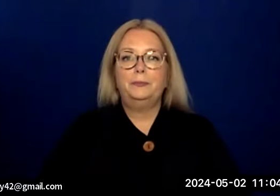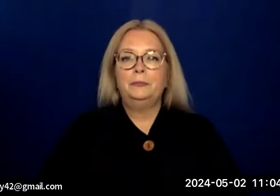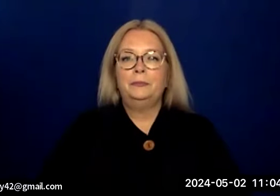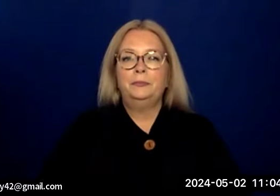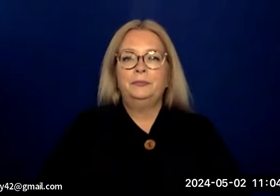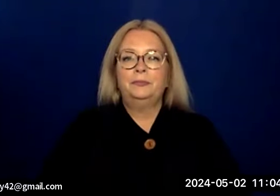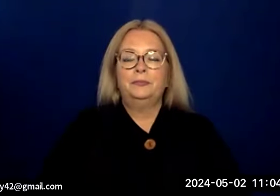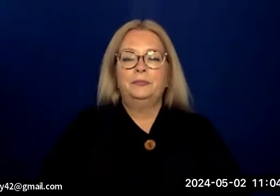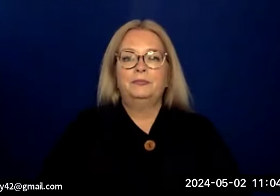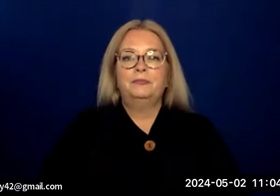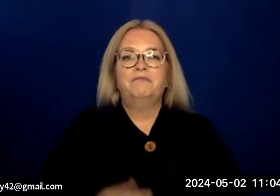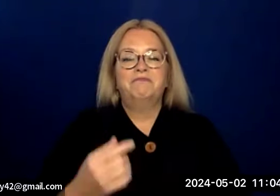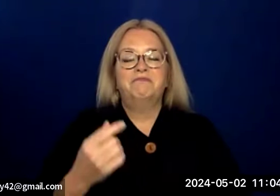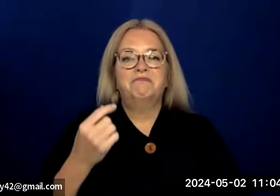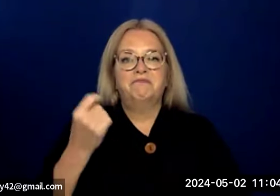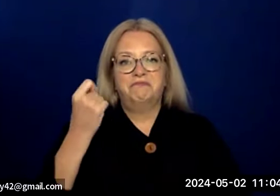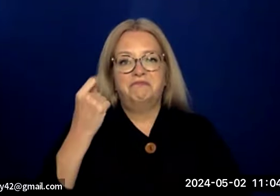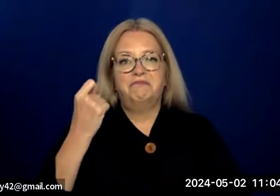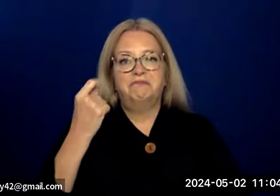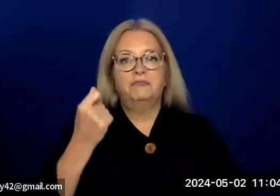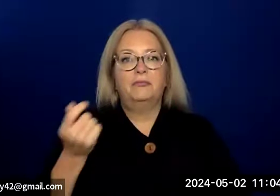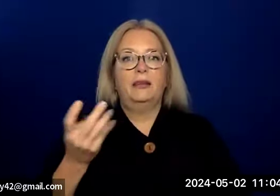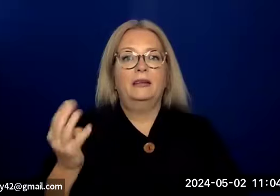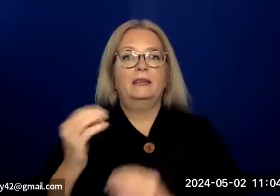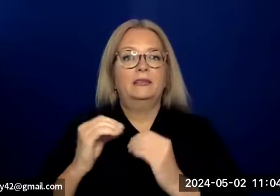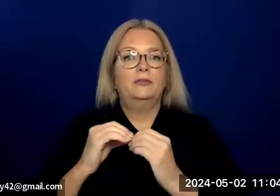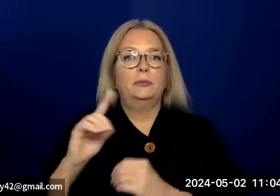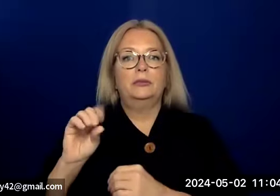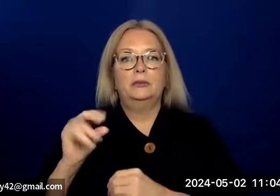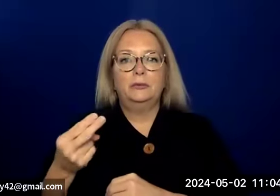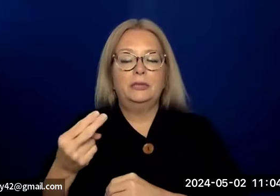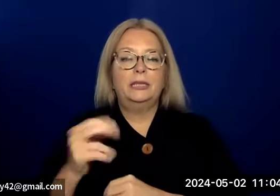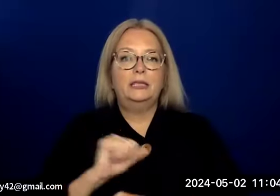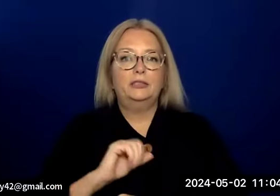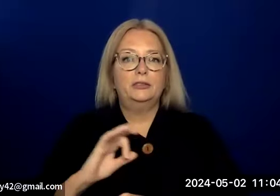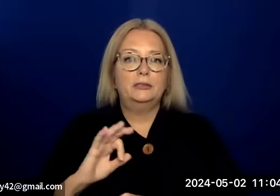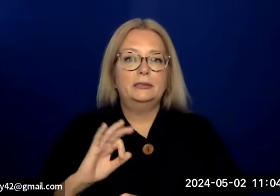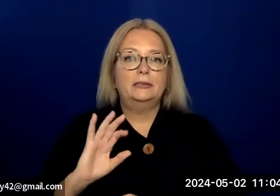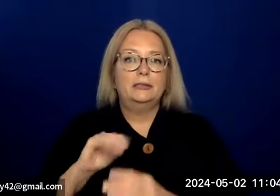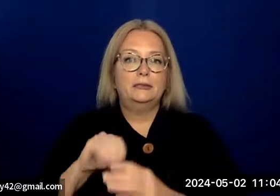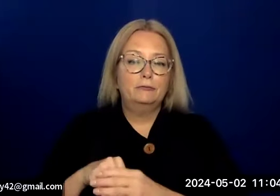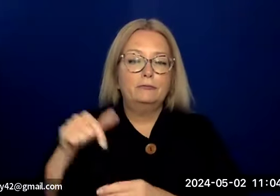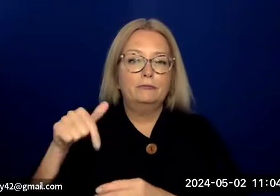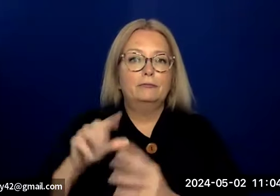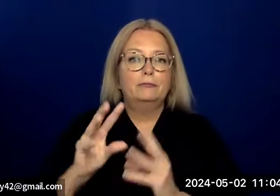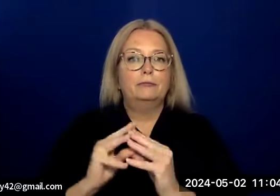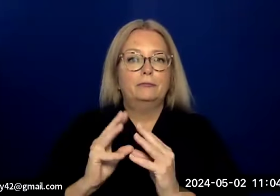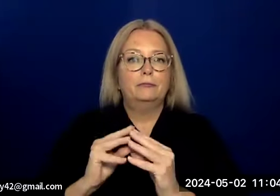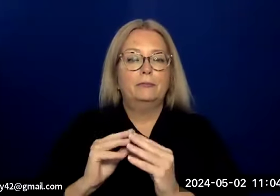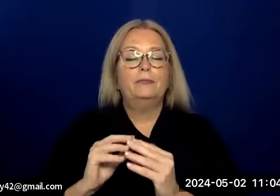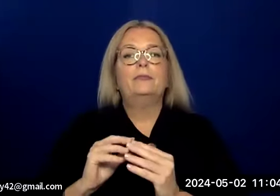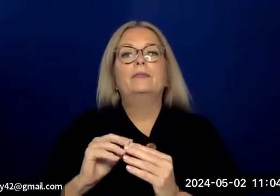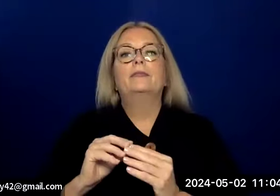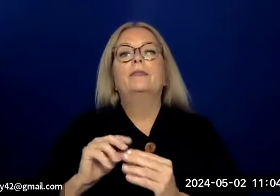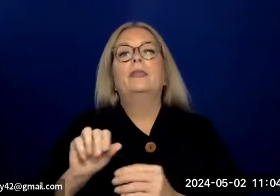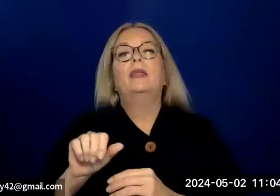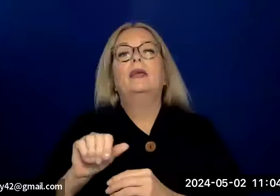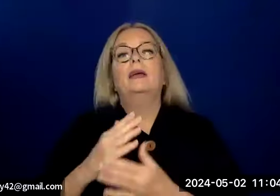We do want to note that there are several more DOH staff on the webinar with us this morning, including some of our other program managers